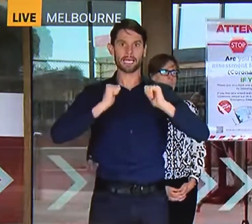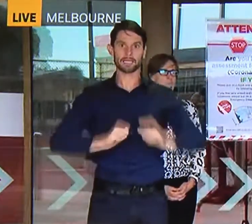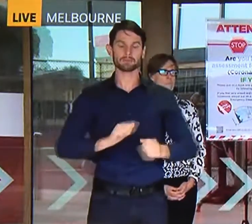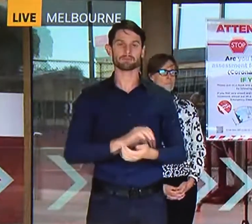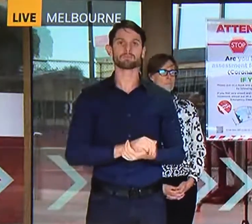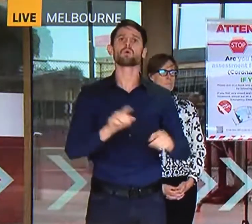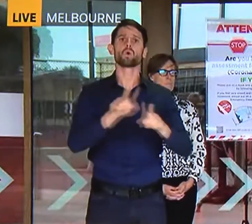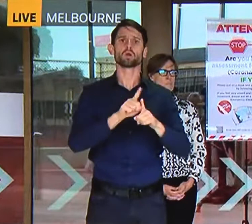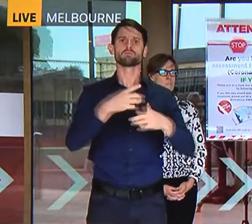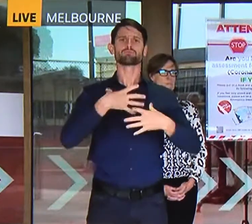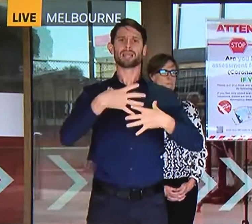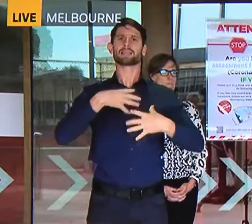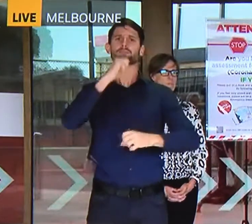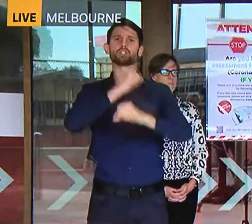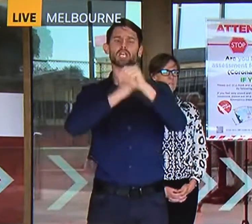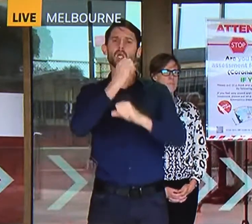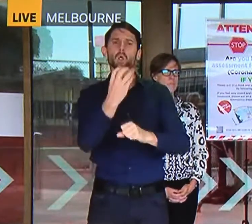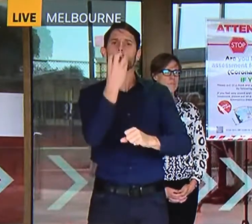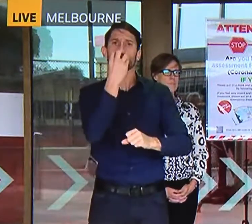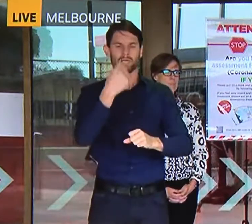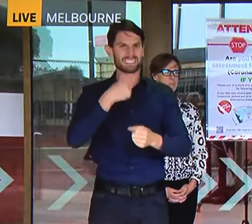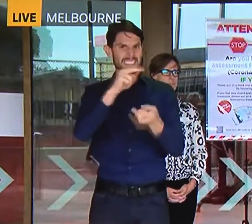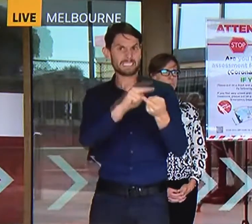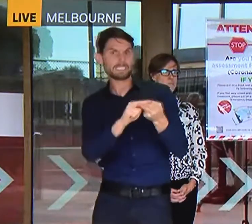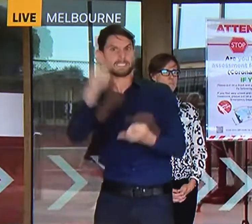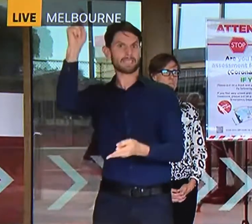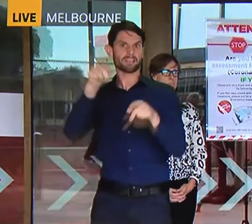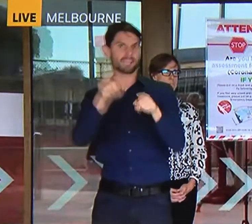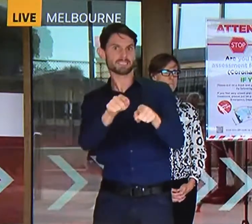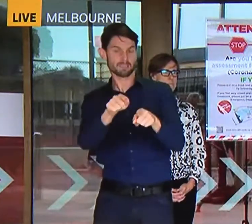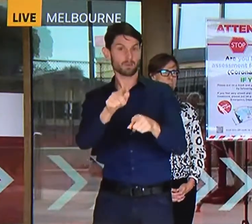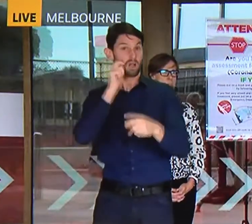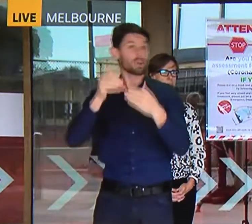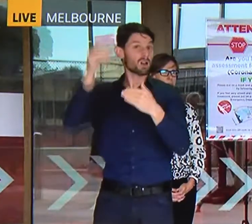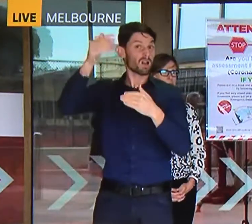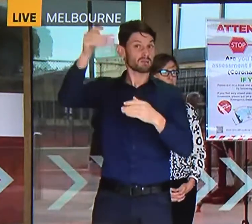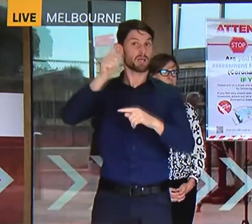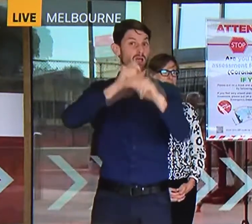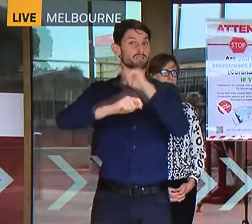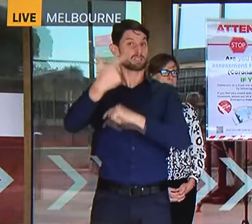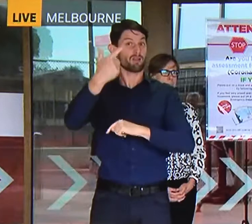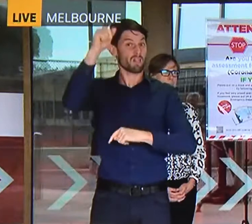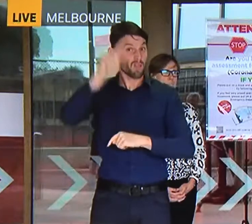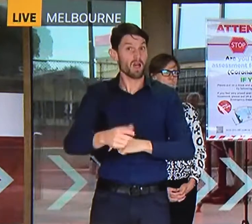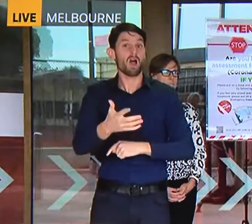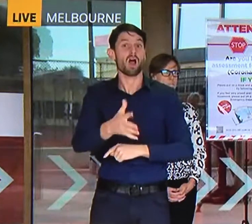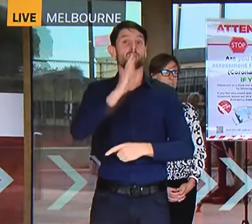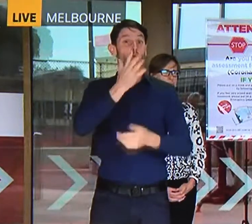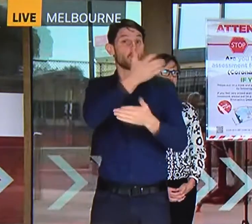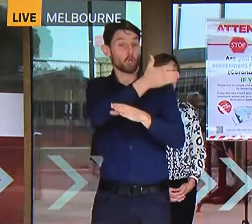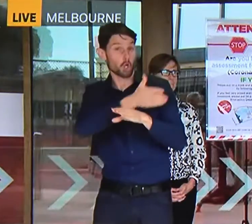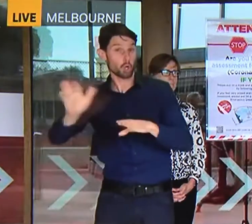from 2,200 to 4,400 and then to 7,500, to give us the capacity to